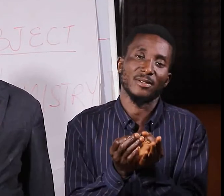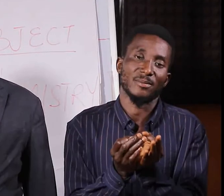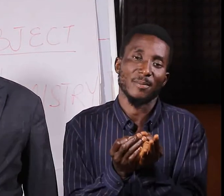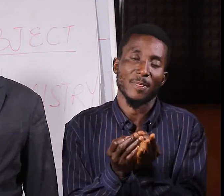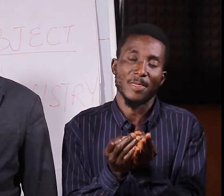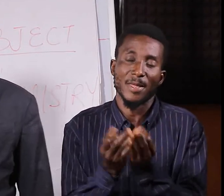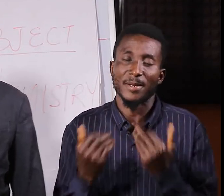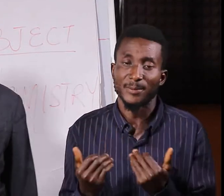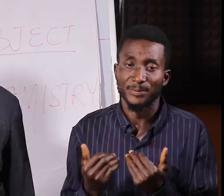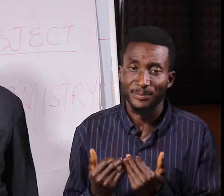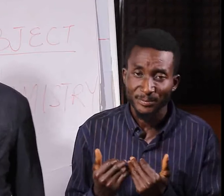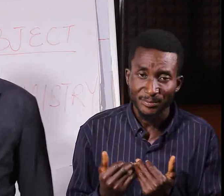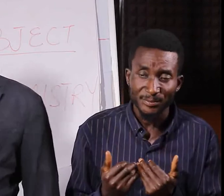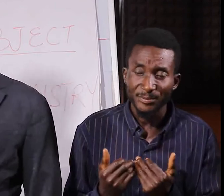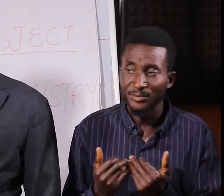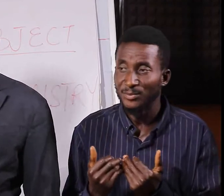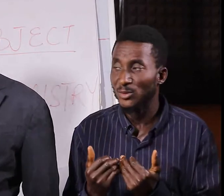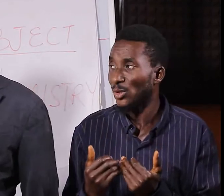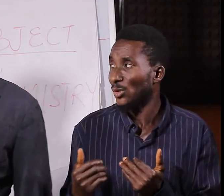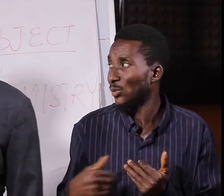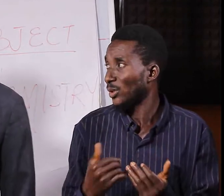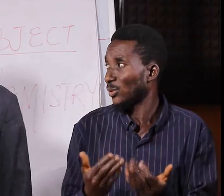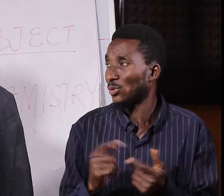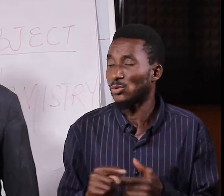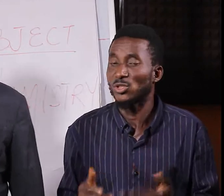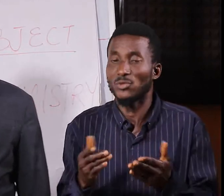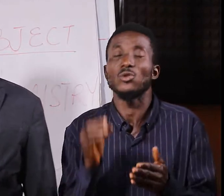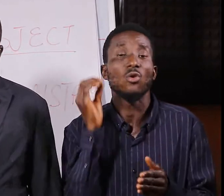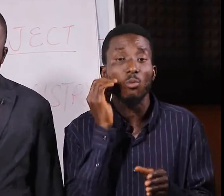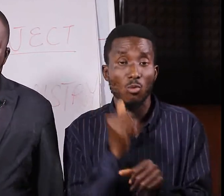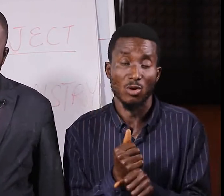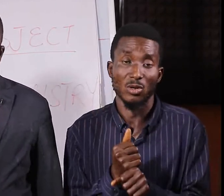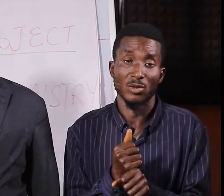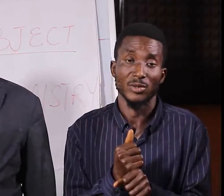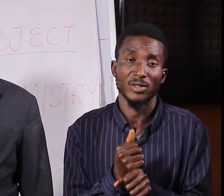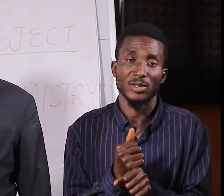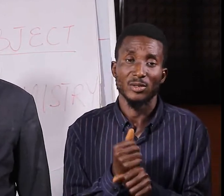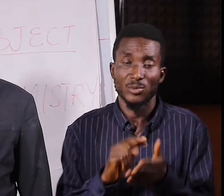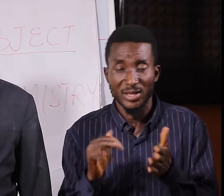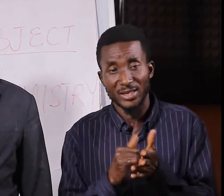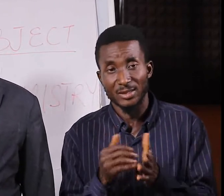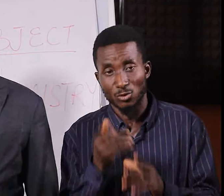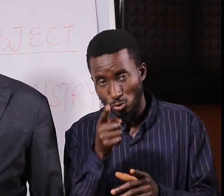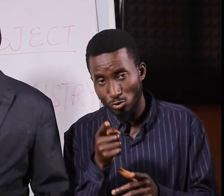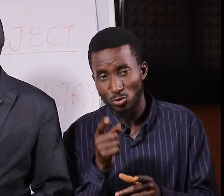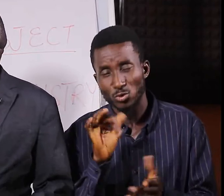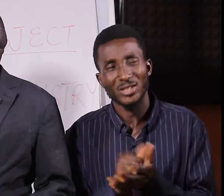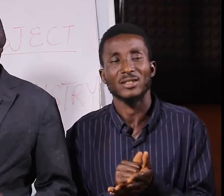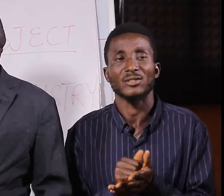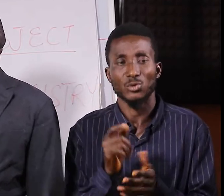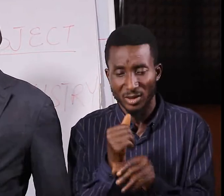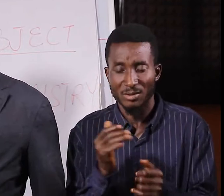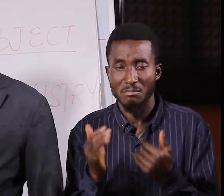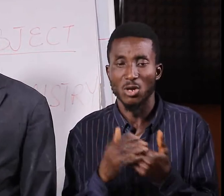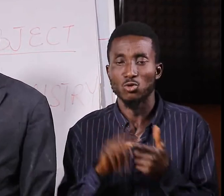will not permit me to go back again. However, let me give you this assignment. I'm going to read out this assignment to you so that you